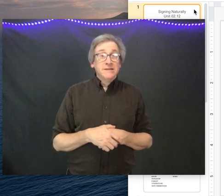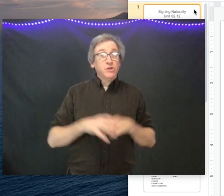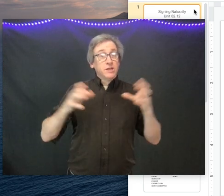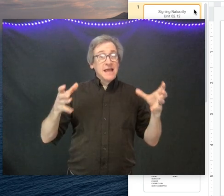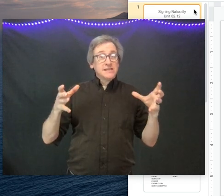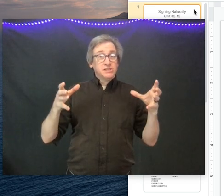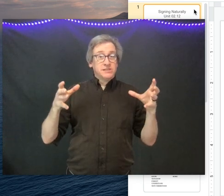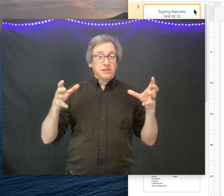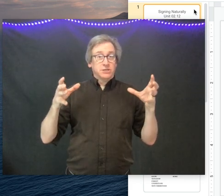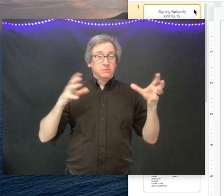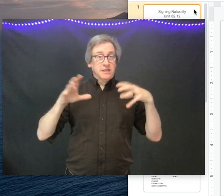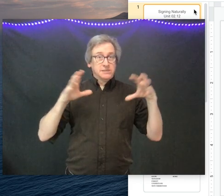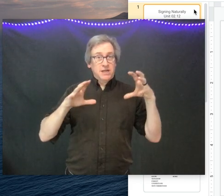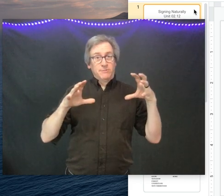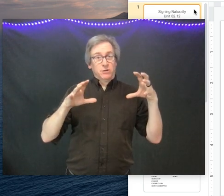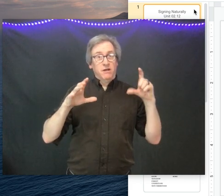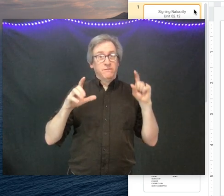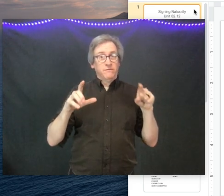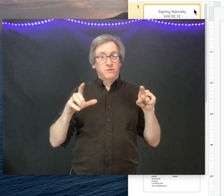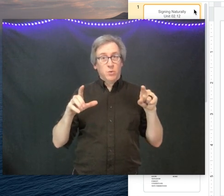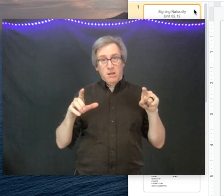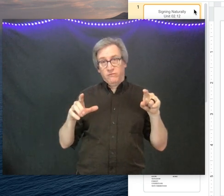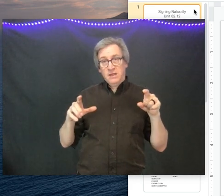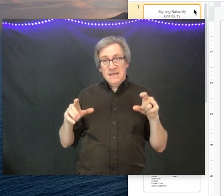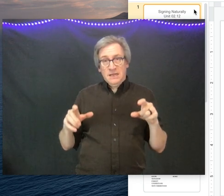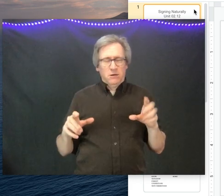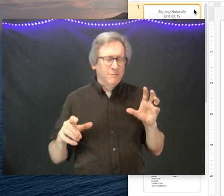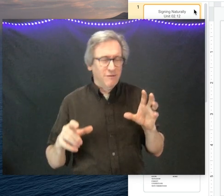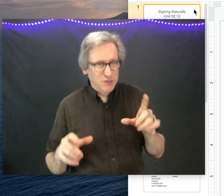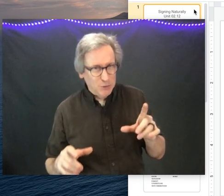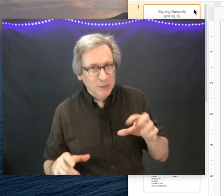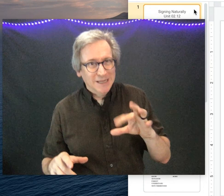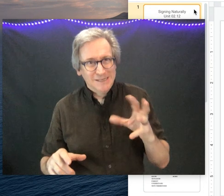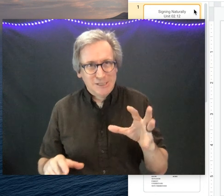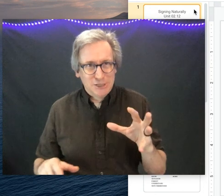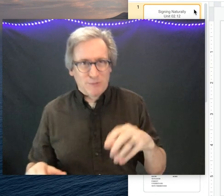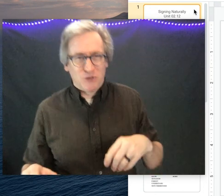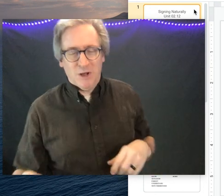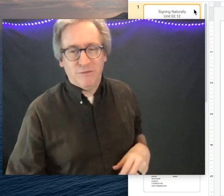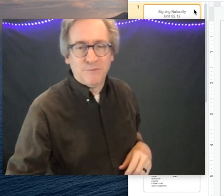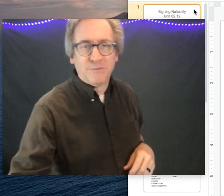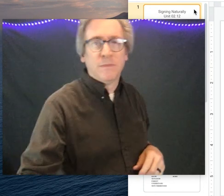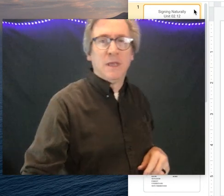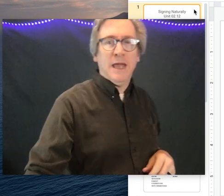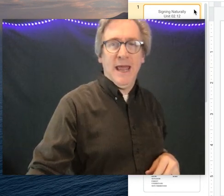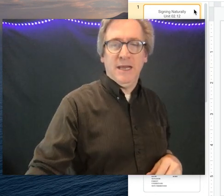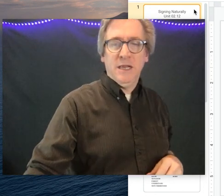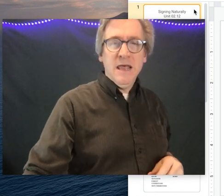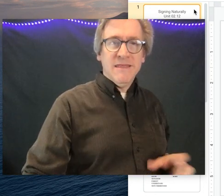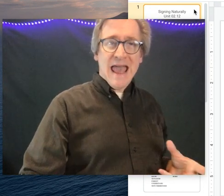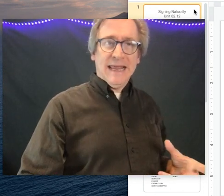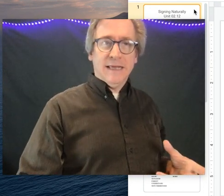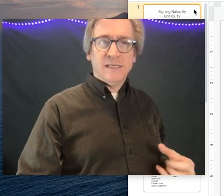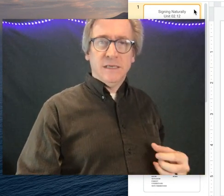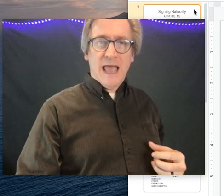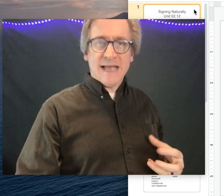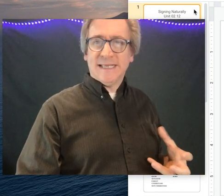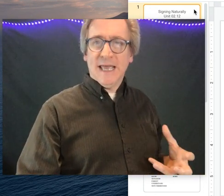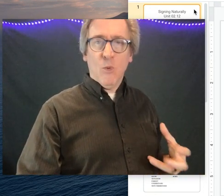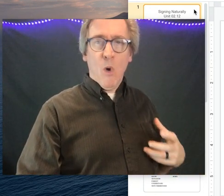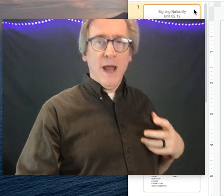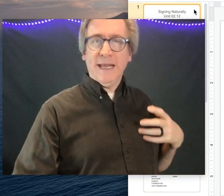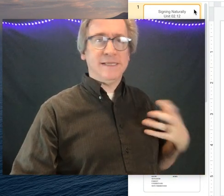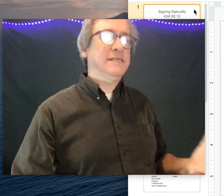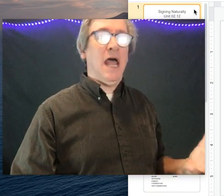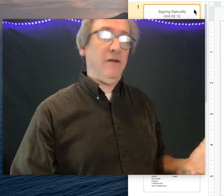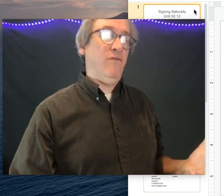Okay, so the last section, the last chapter of 12, or of 2, is chapter 12. And that is